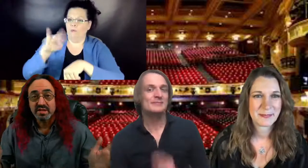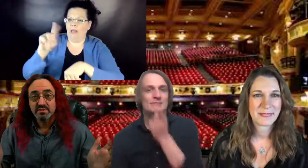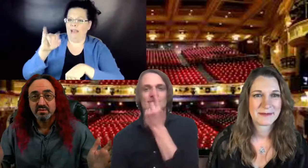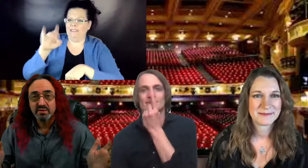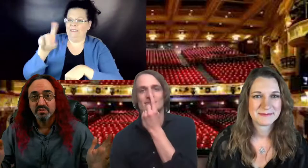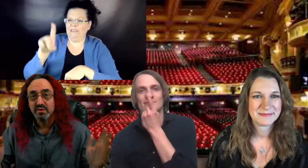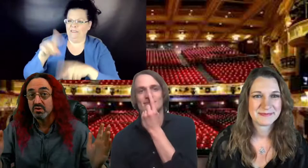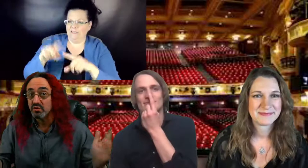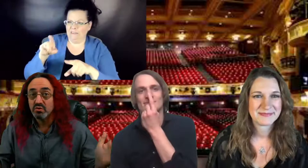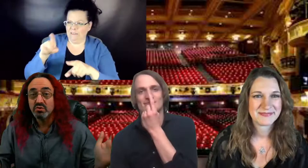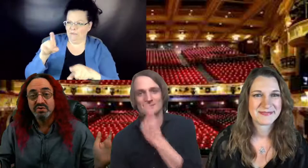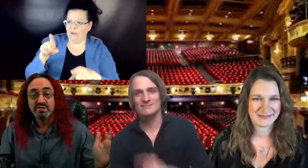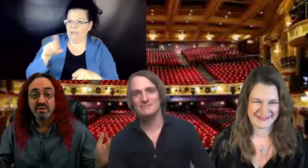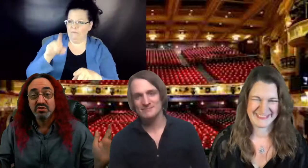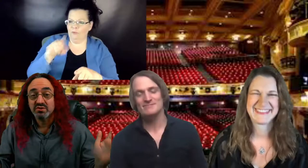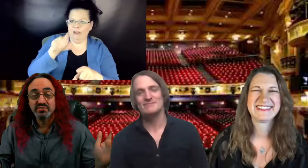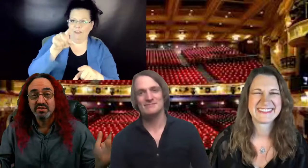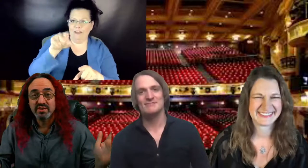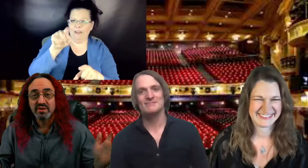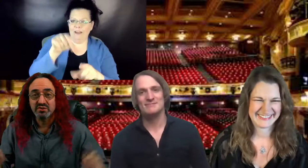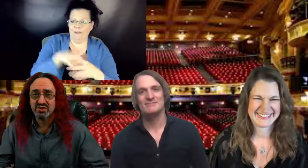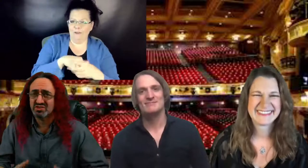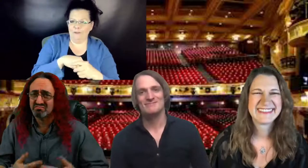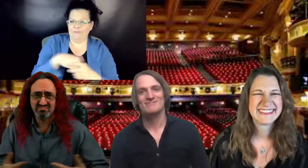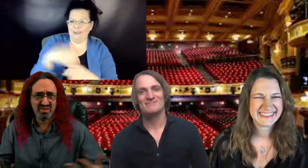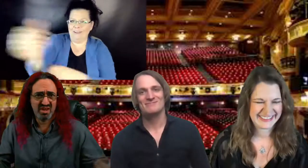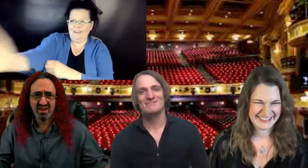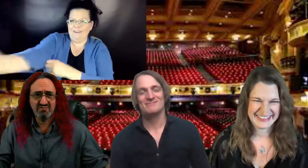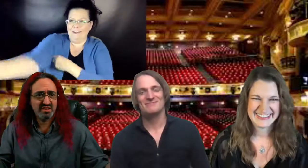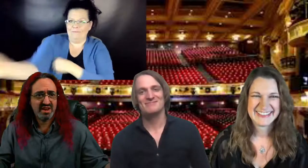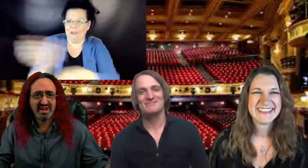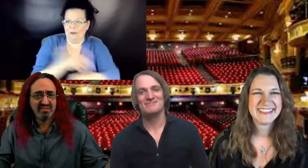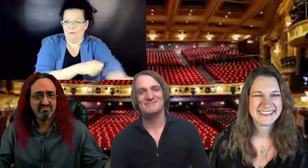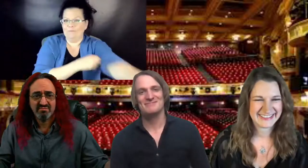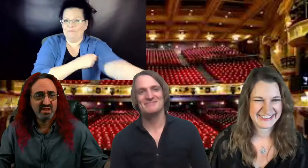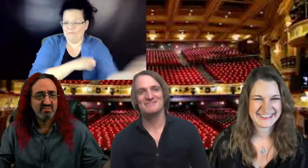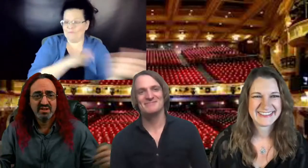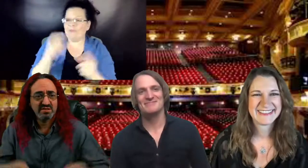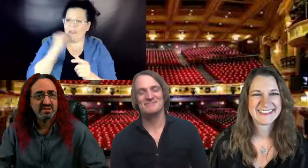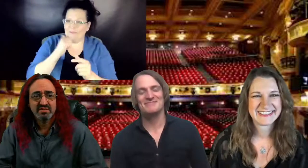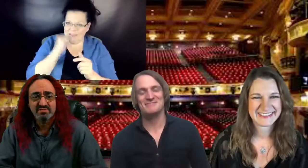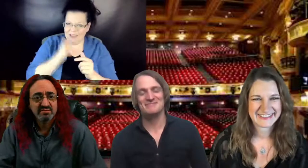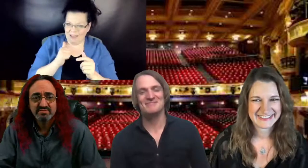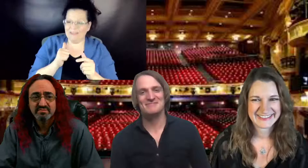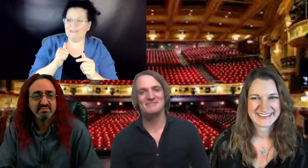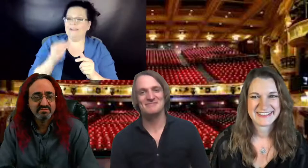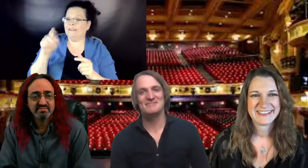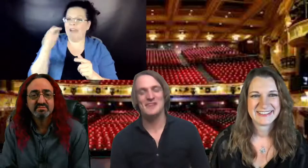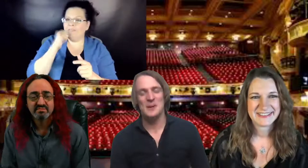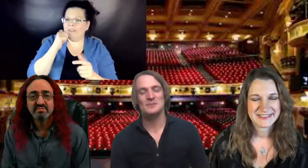it's acceptable, but ooh, it's right, a special right, different thing. It's just right every yeah, day, everyday stuff.